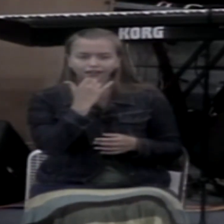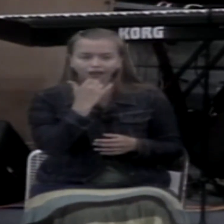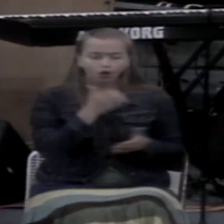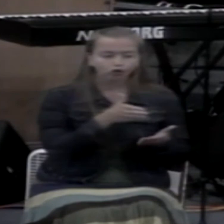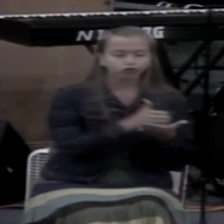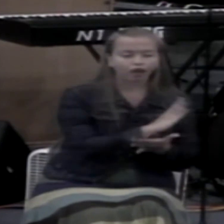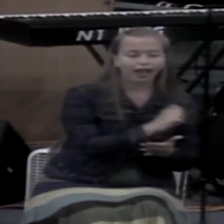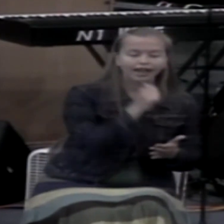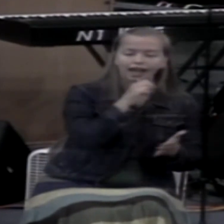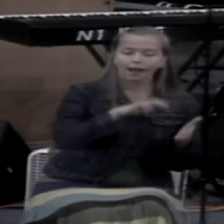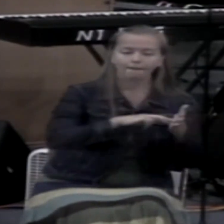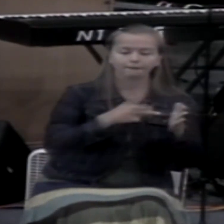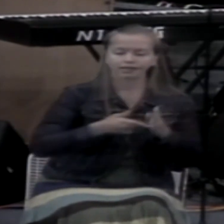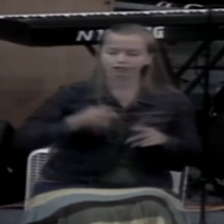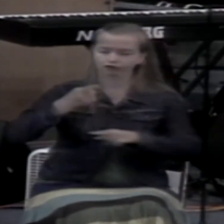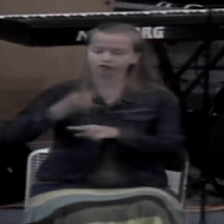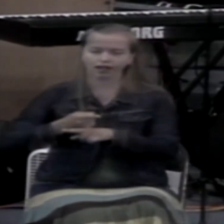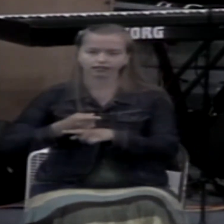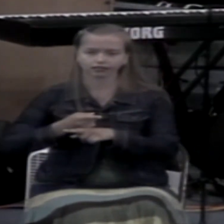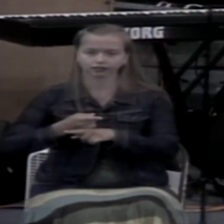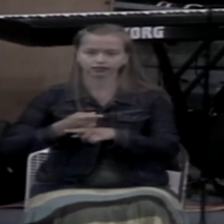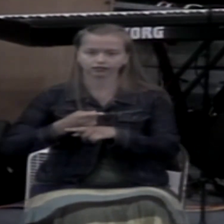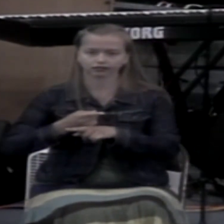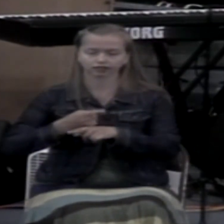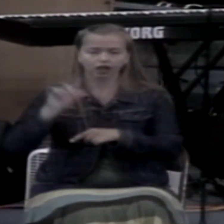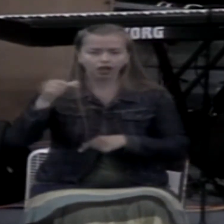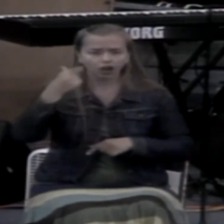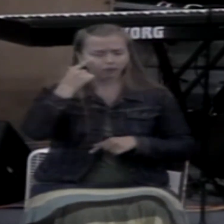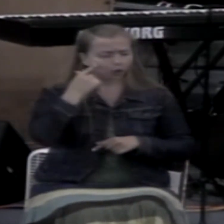Did I vote for Obama?